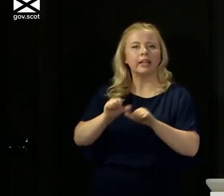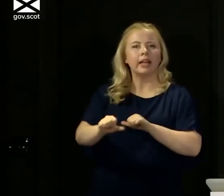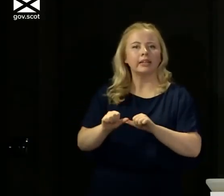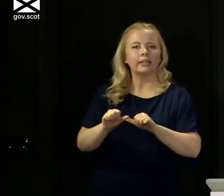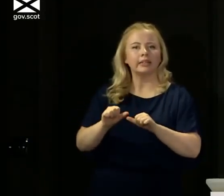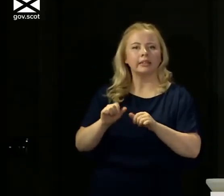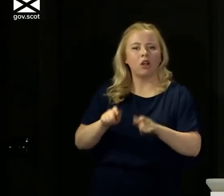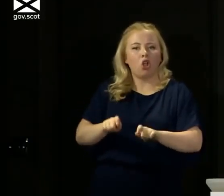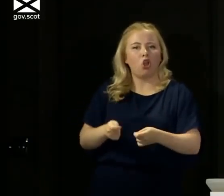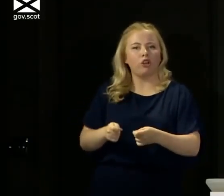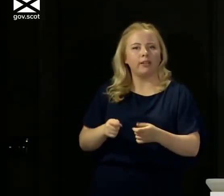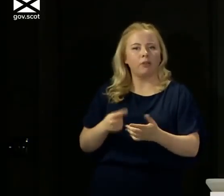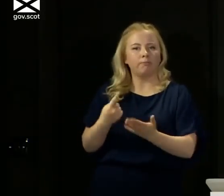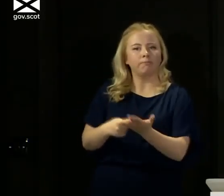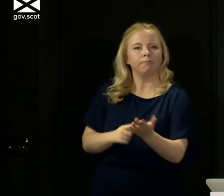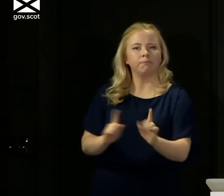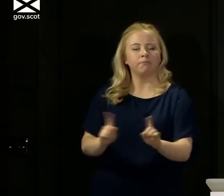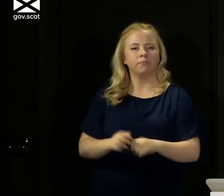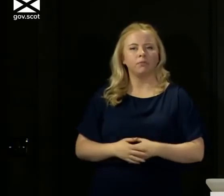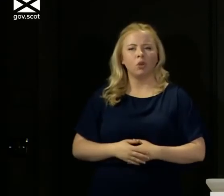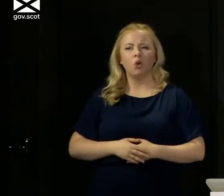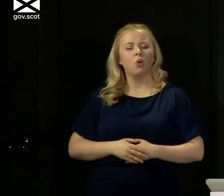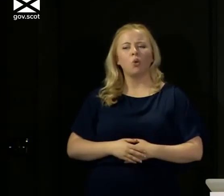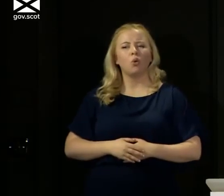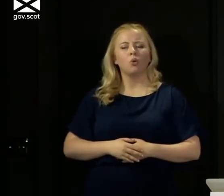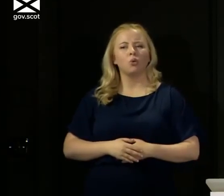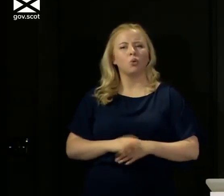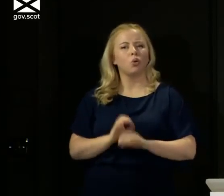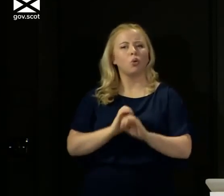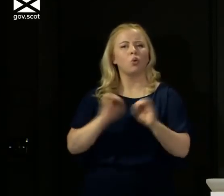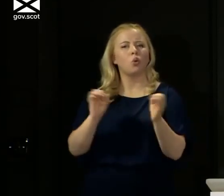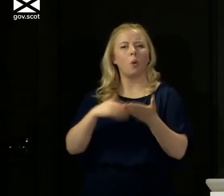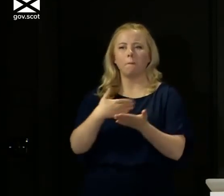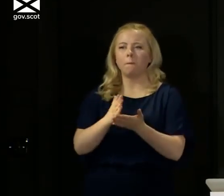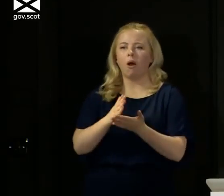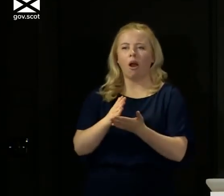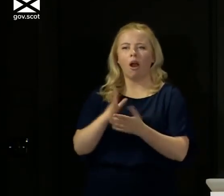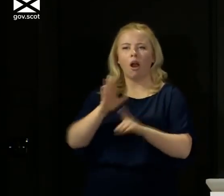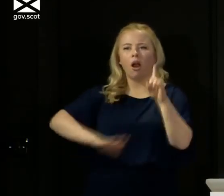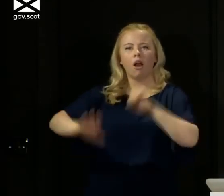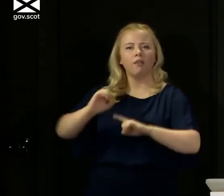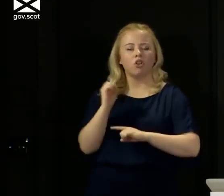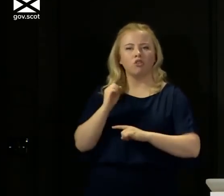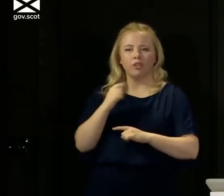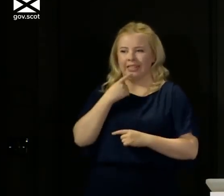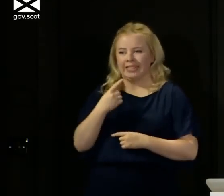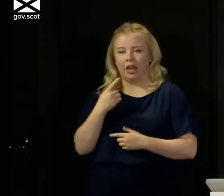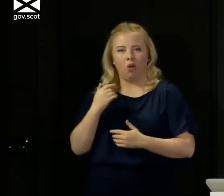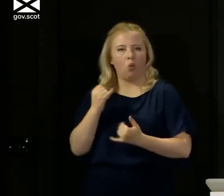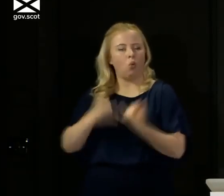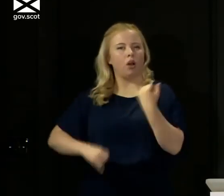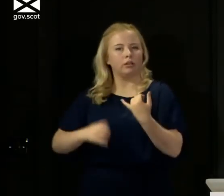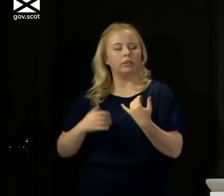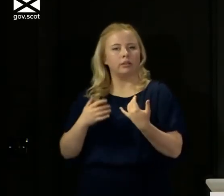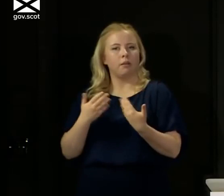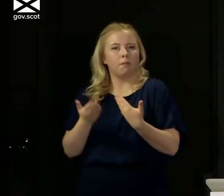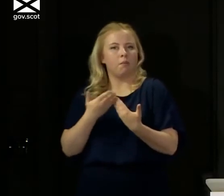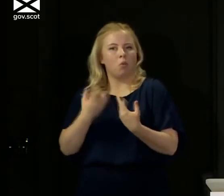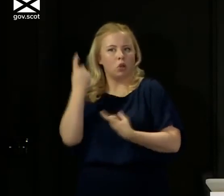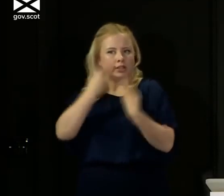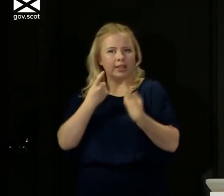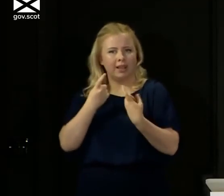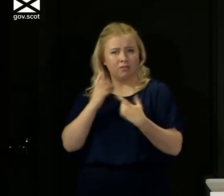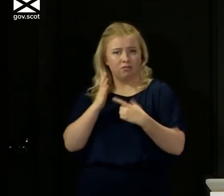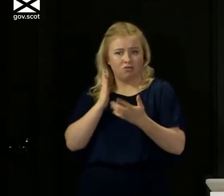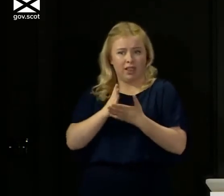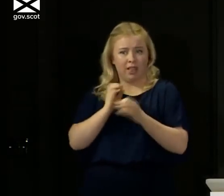There is no part of the country that I would say right now is causing me greater concern than any other part of the country. The